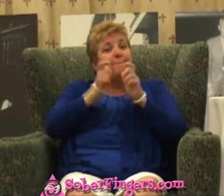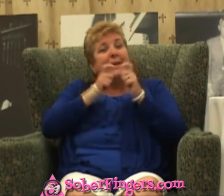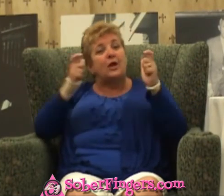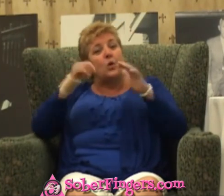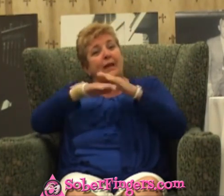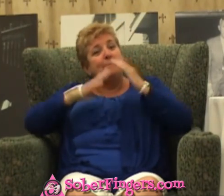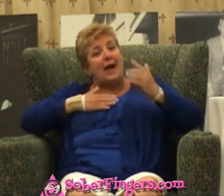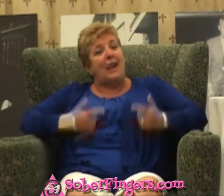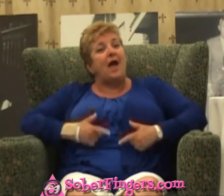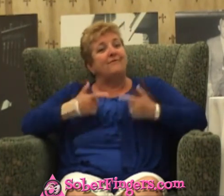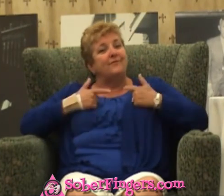and I